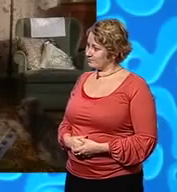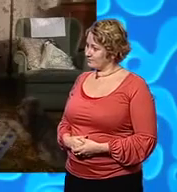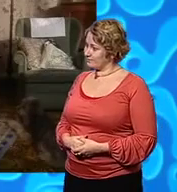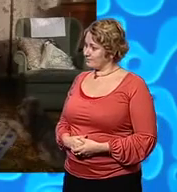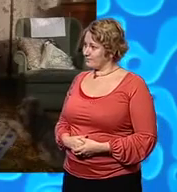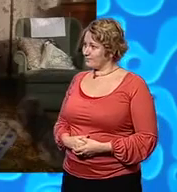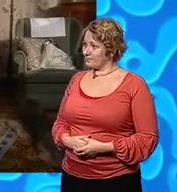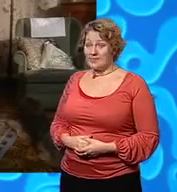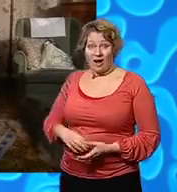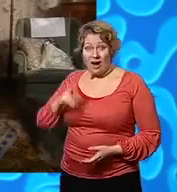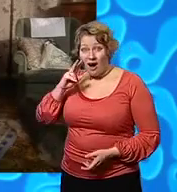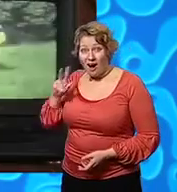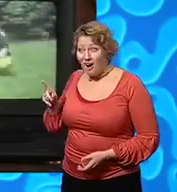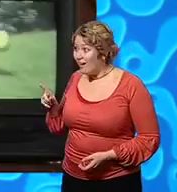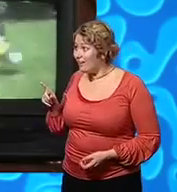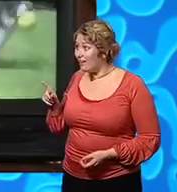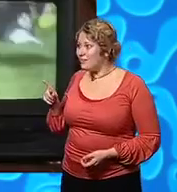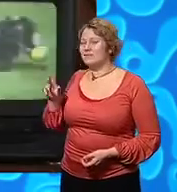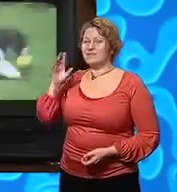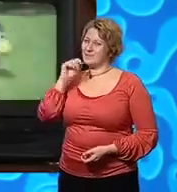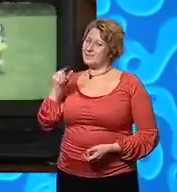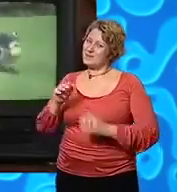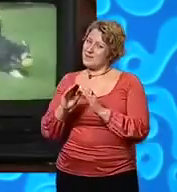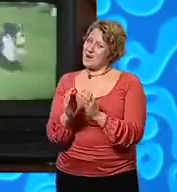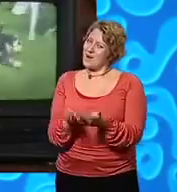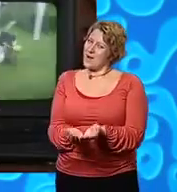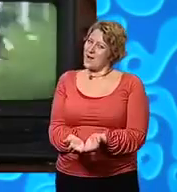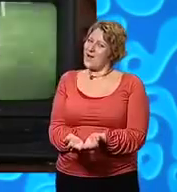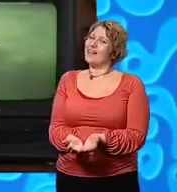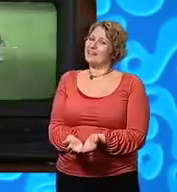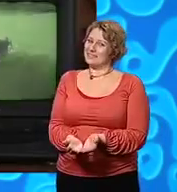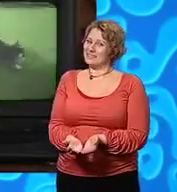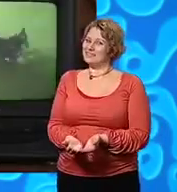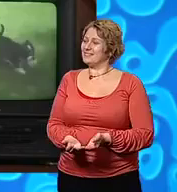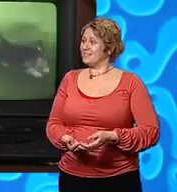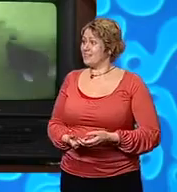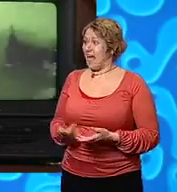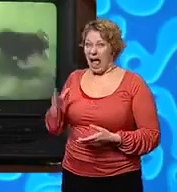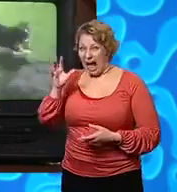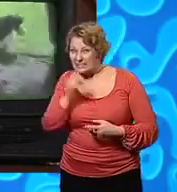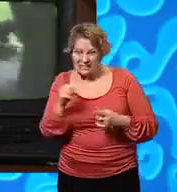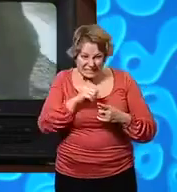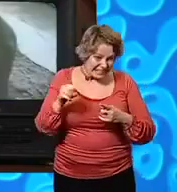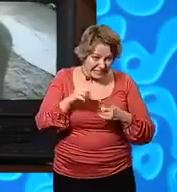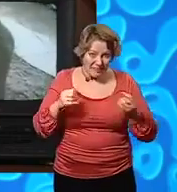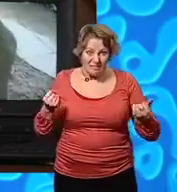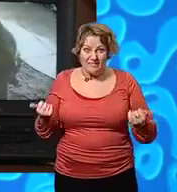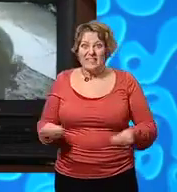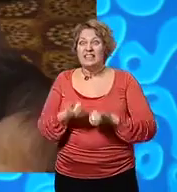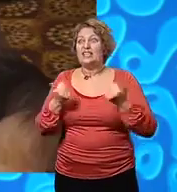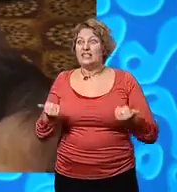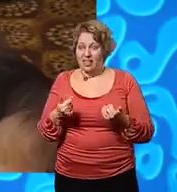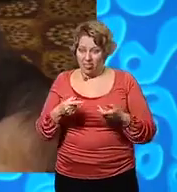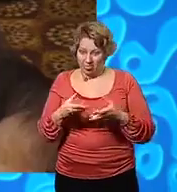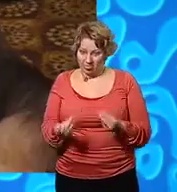Look, Pippin. I remember that ball. There wasn't much left by the time you'd finished playing